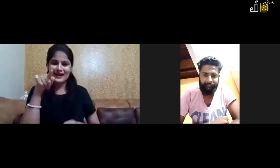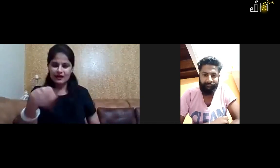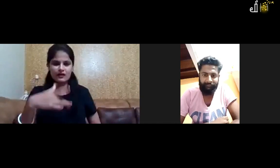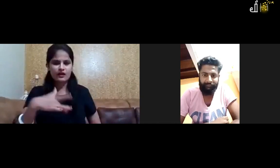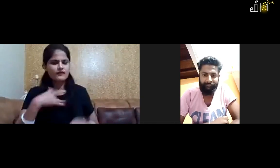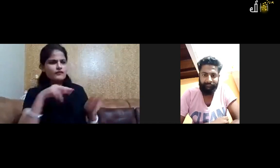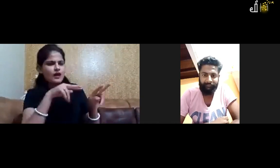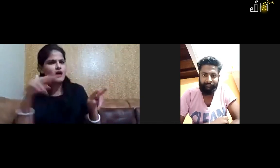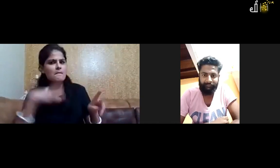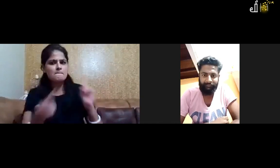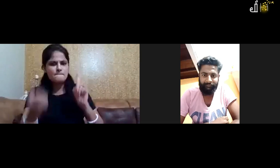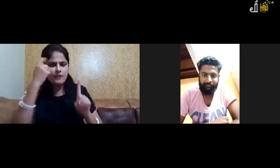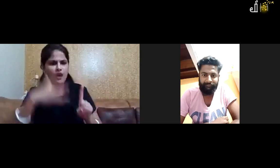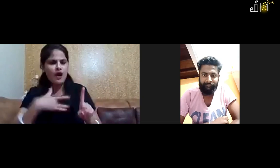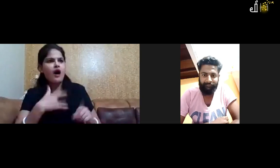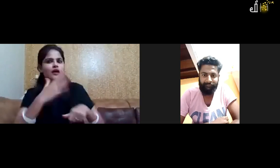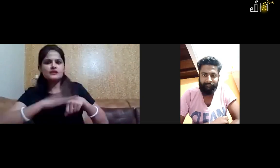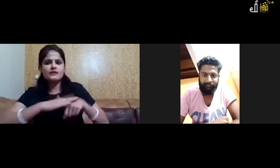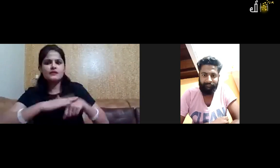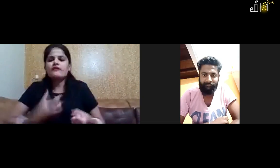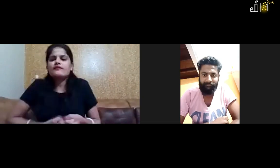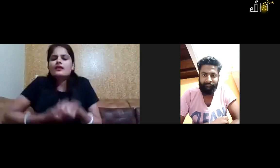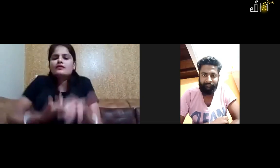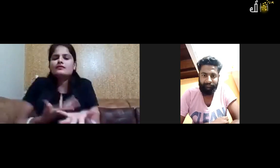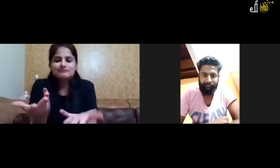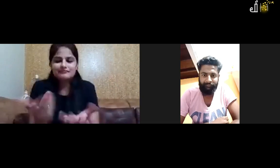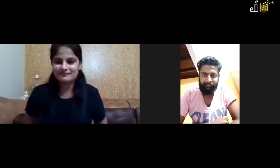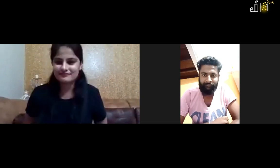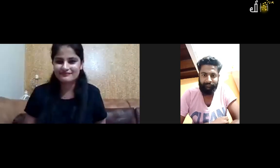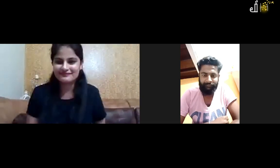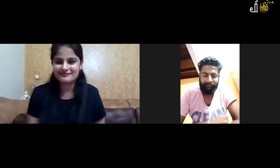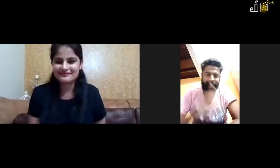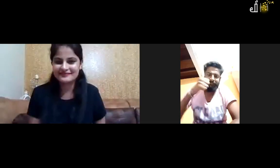right? So how did you feel? What did you like? And